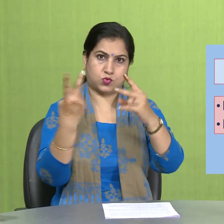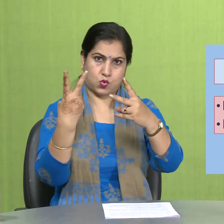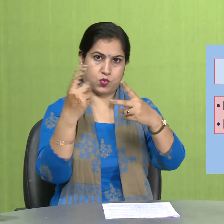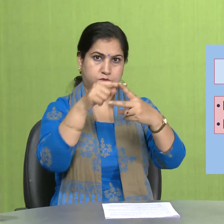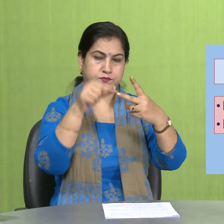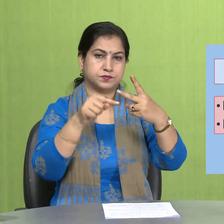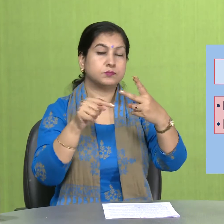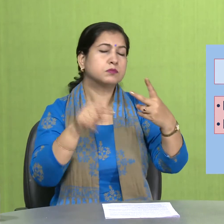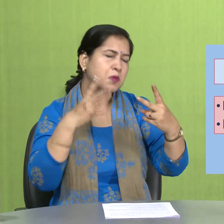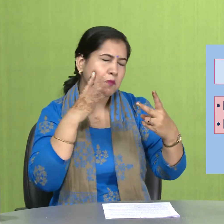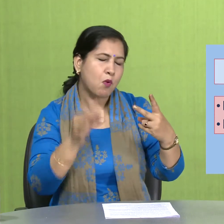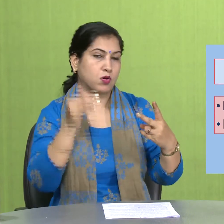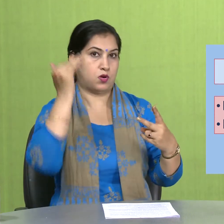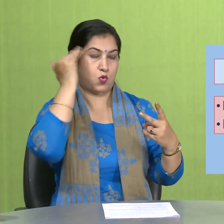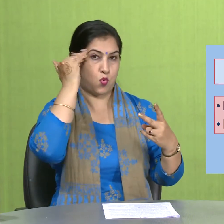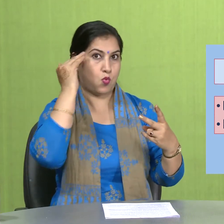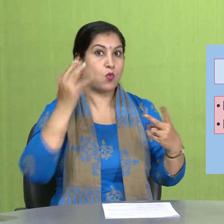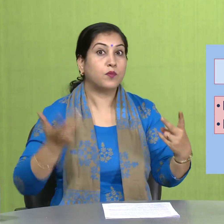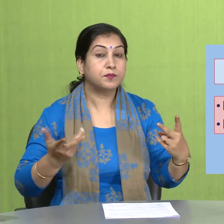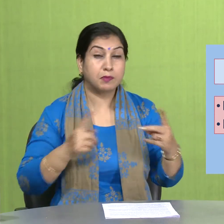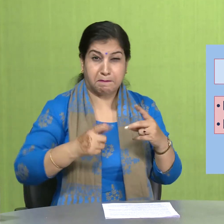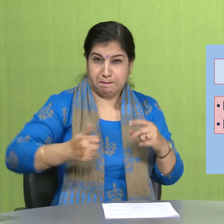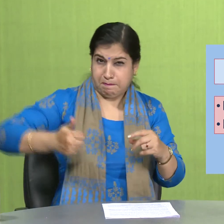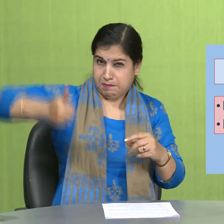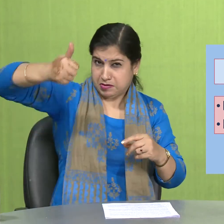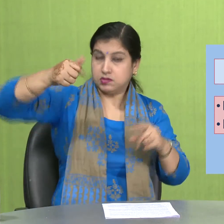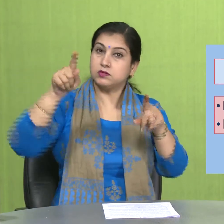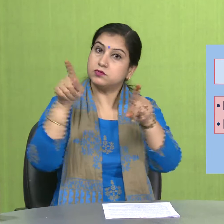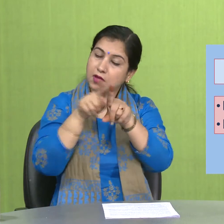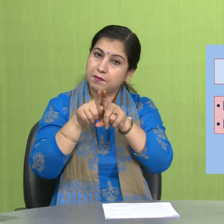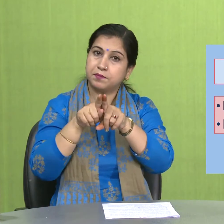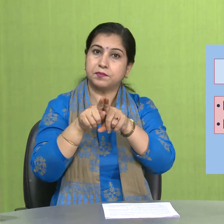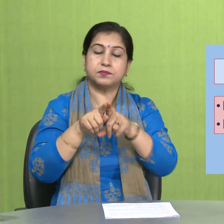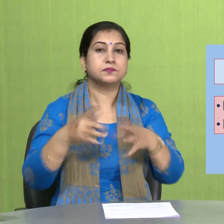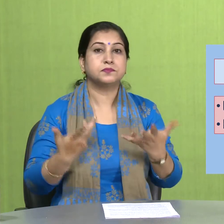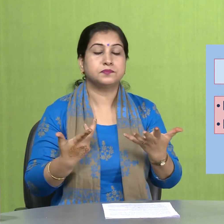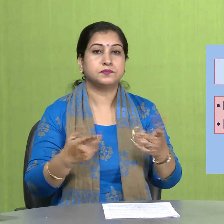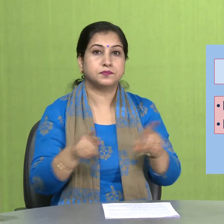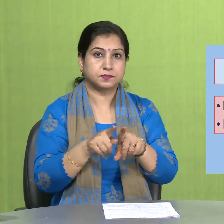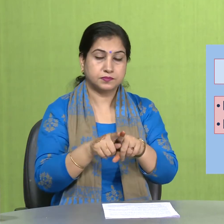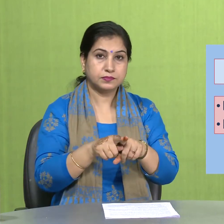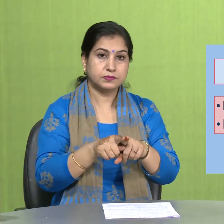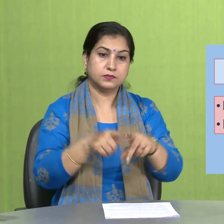It is important to note that the President is also considered as a part of the